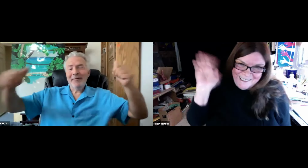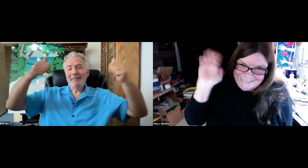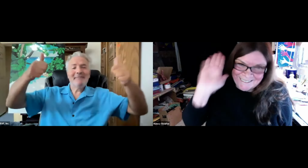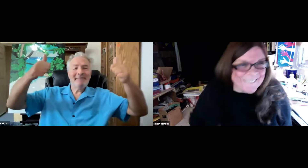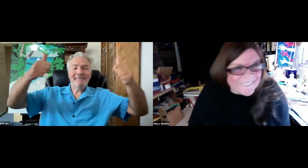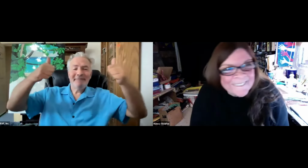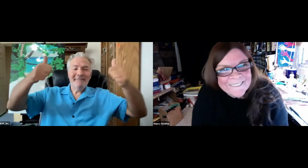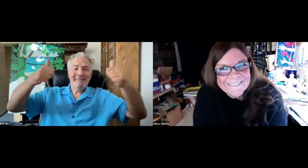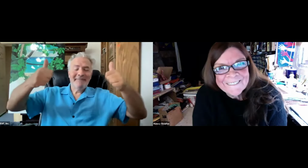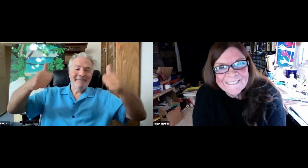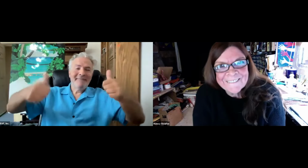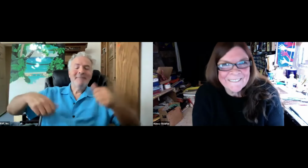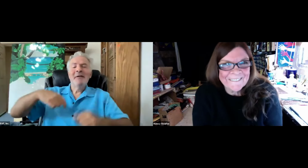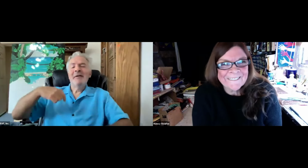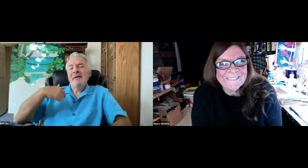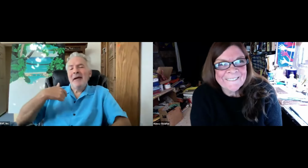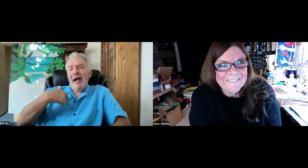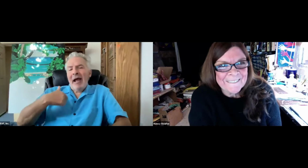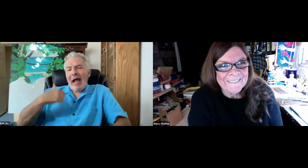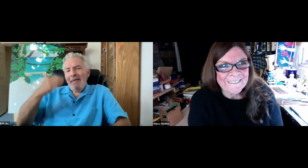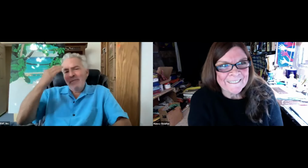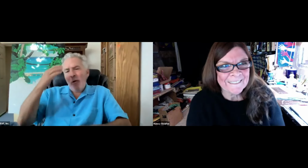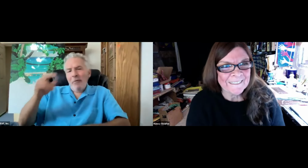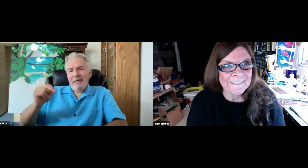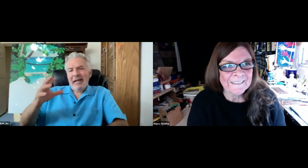Hi there. Hi, Tony.